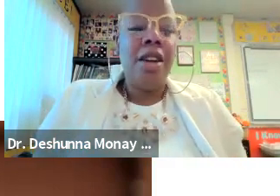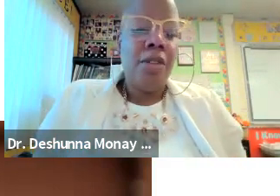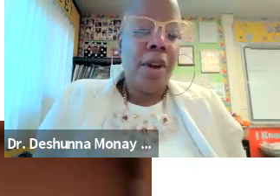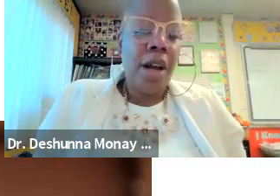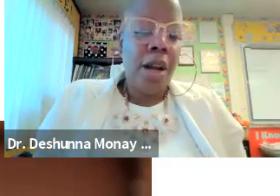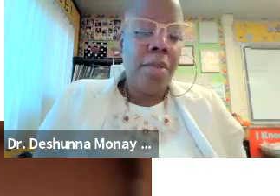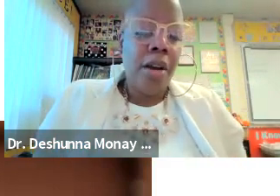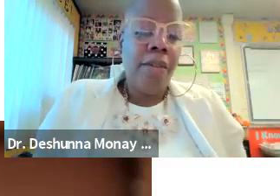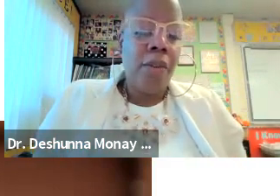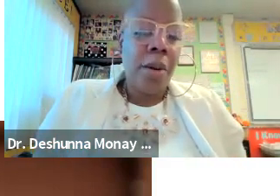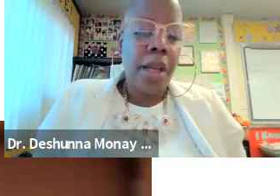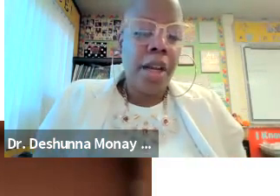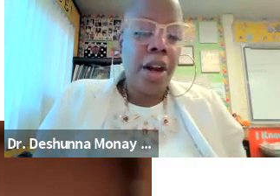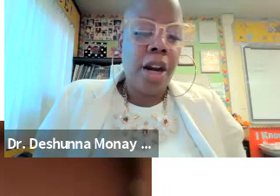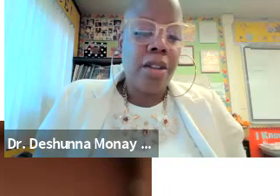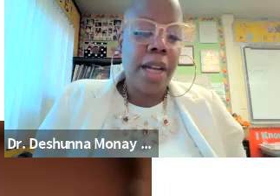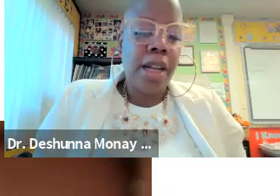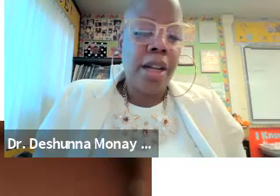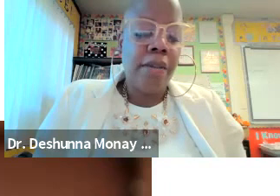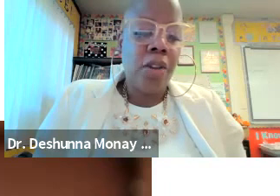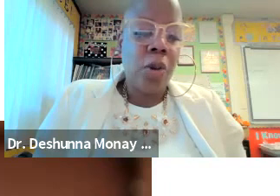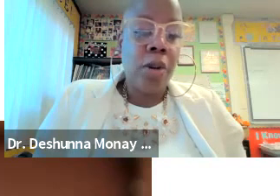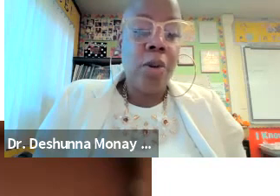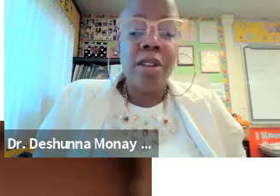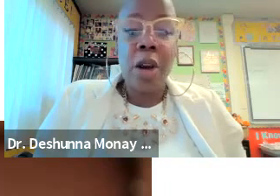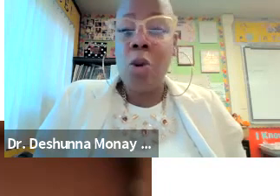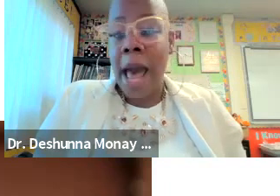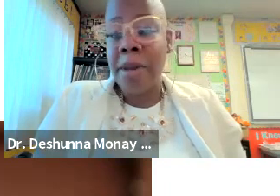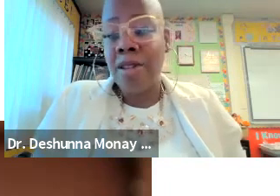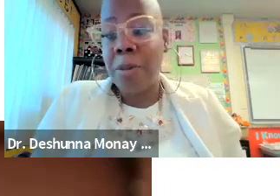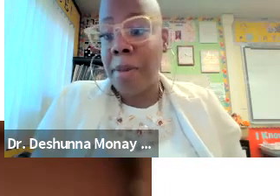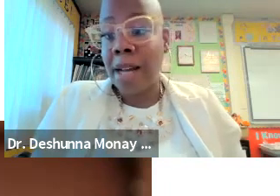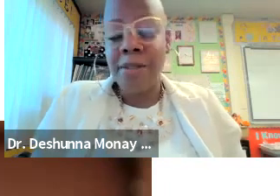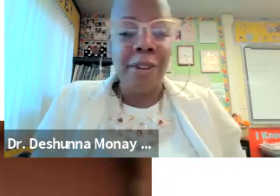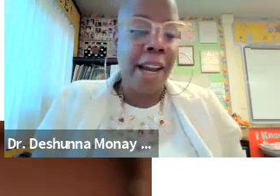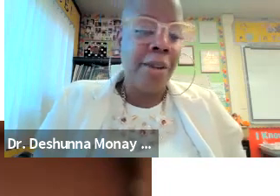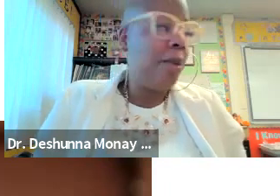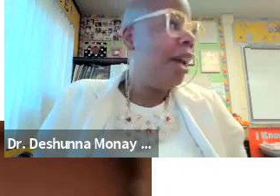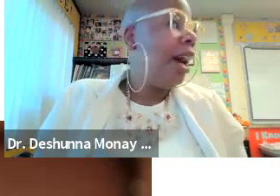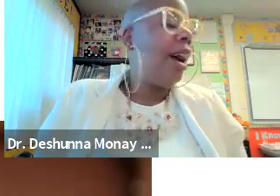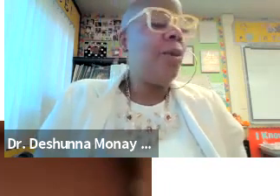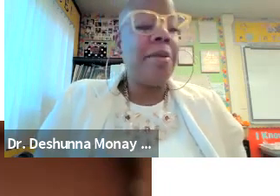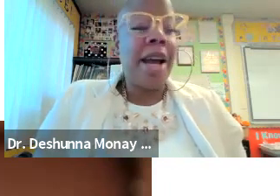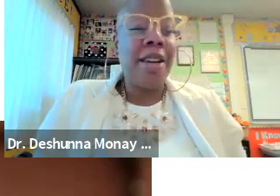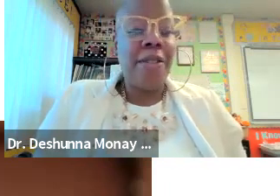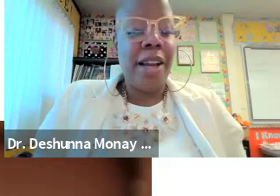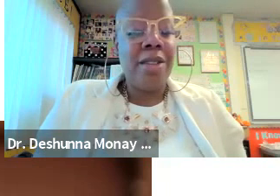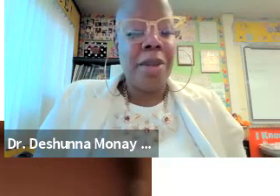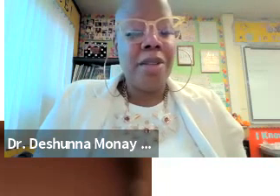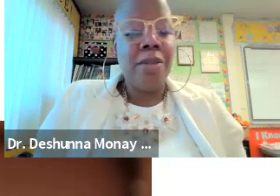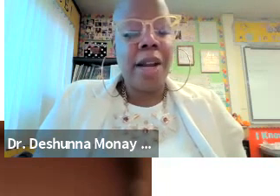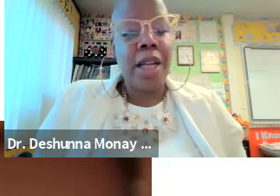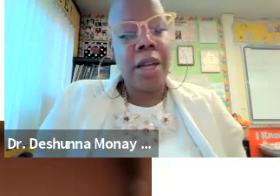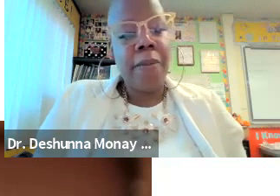thought from a formerly incarcerated individual who happens to be my good friend, one of my good